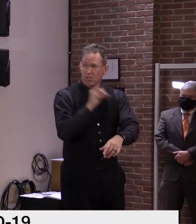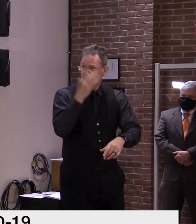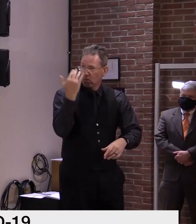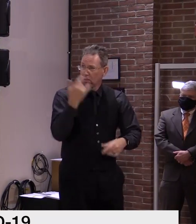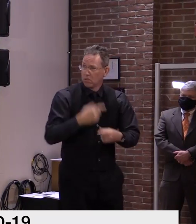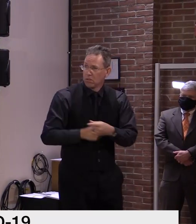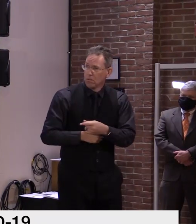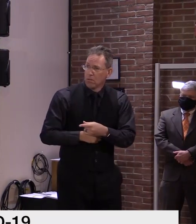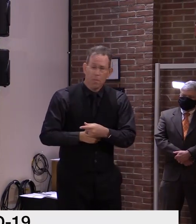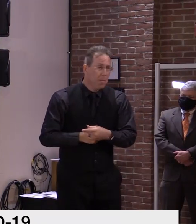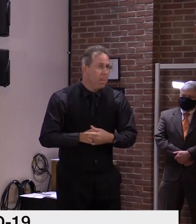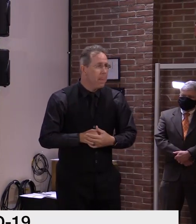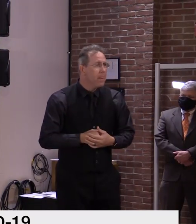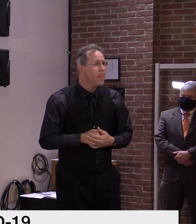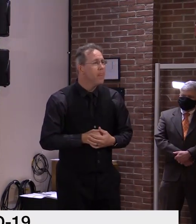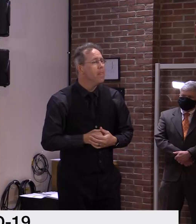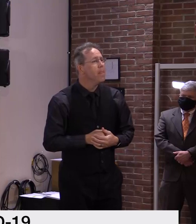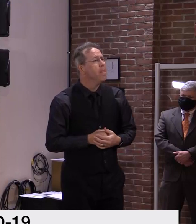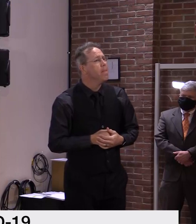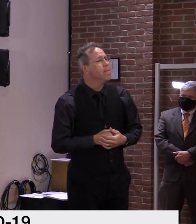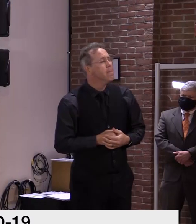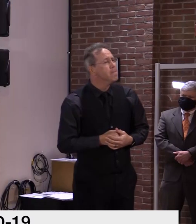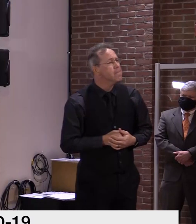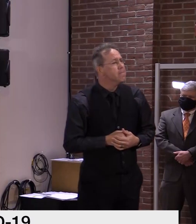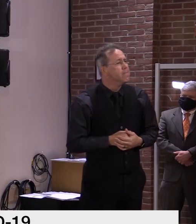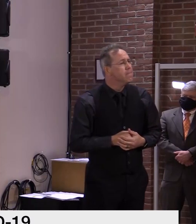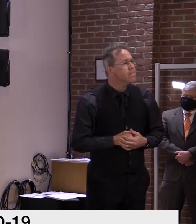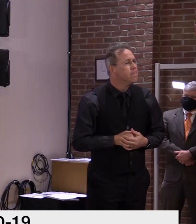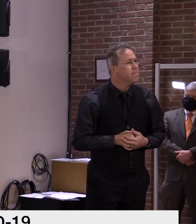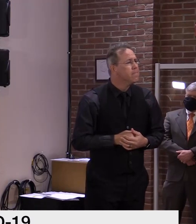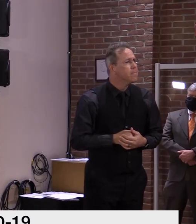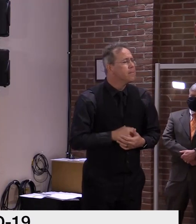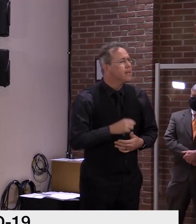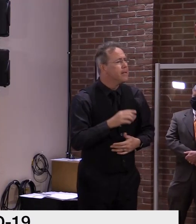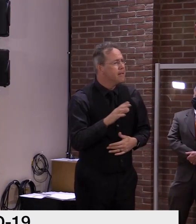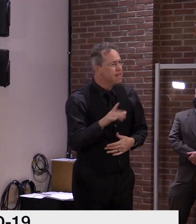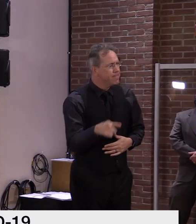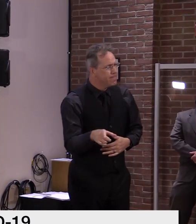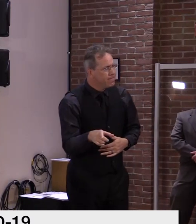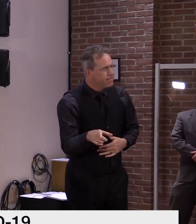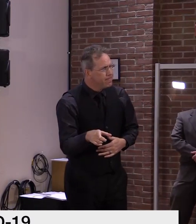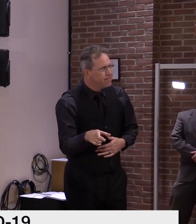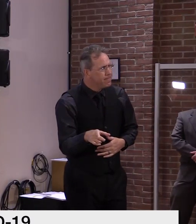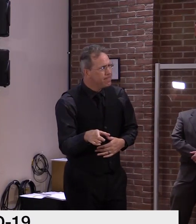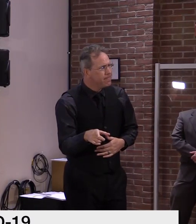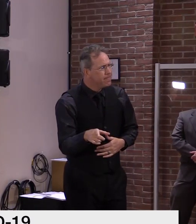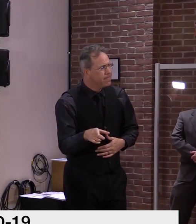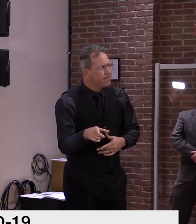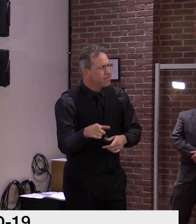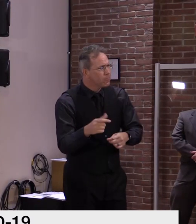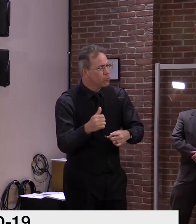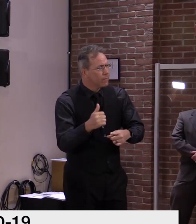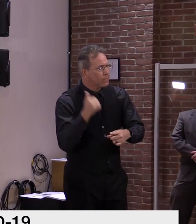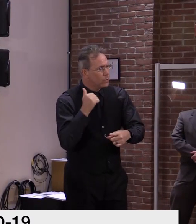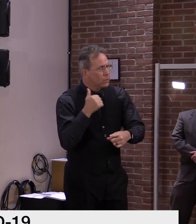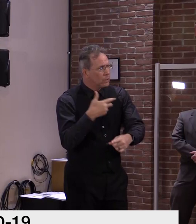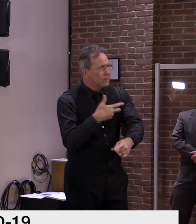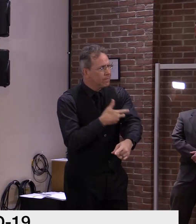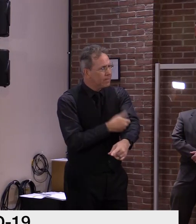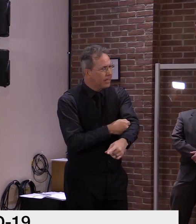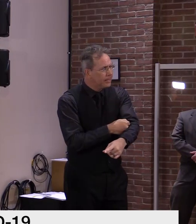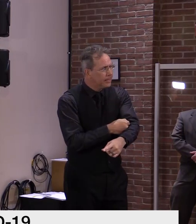Again, I think there are going to be provisions for those. I'm not saying that they would be discharged in any